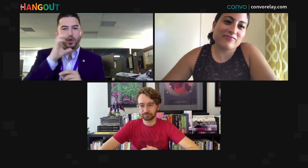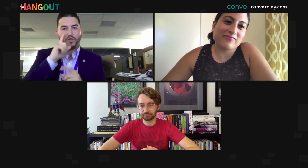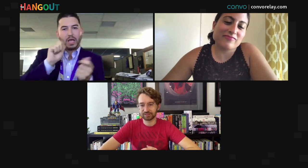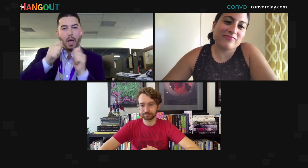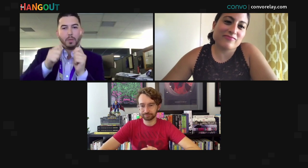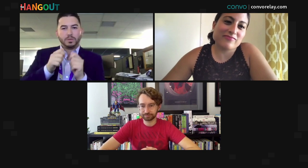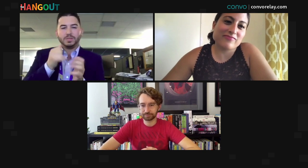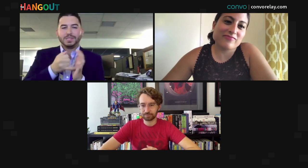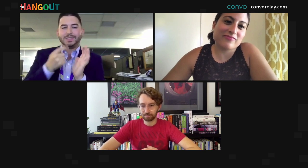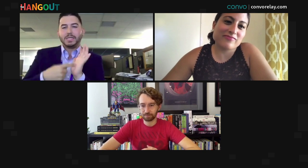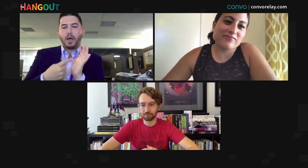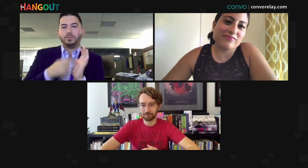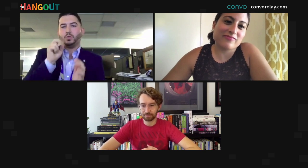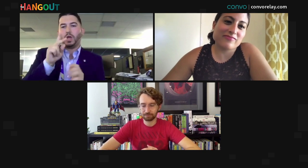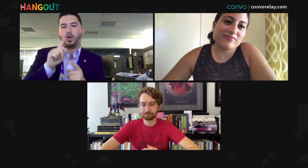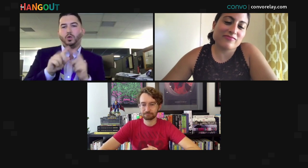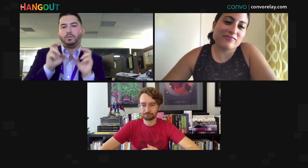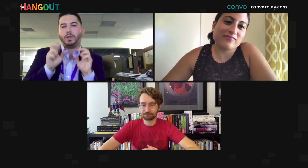want to be a number.